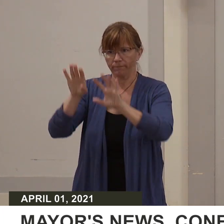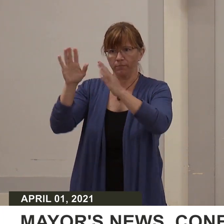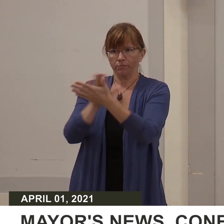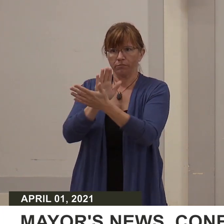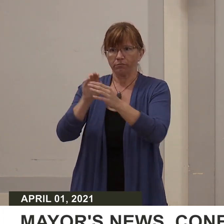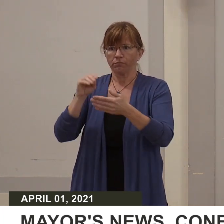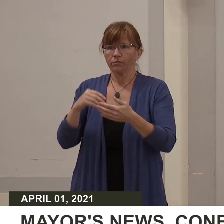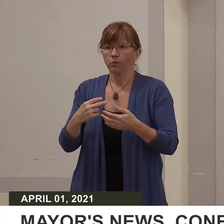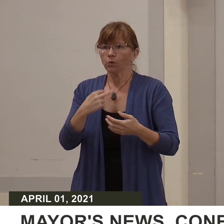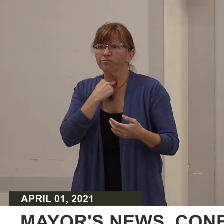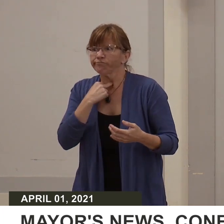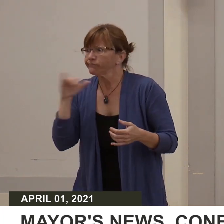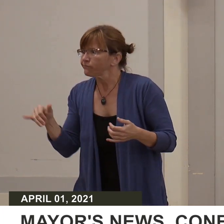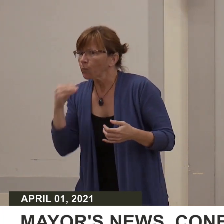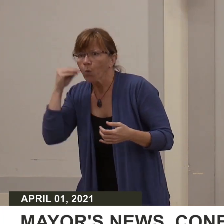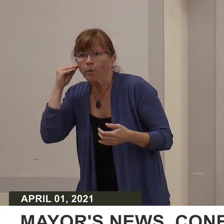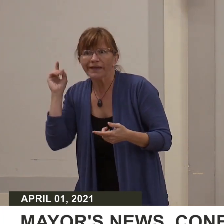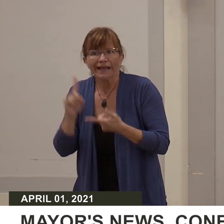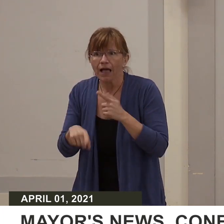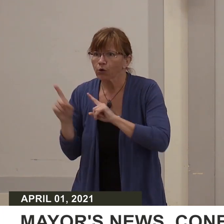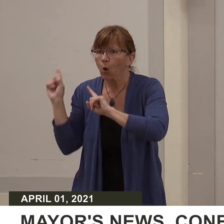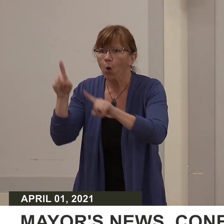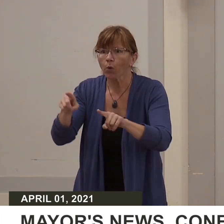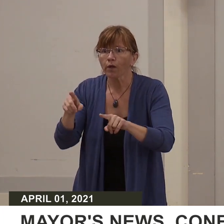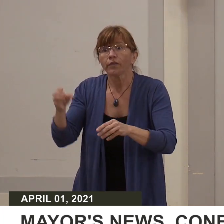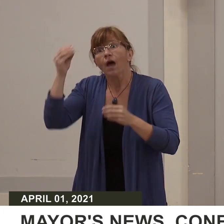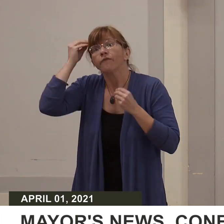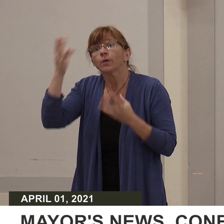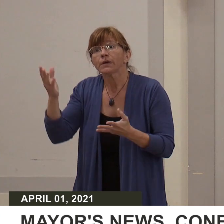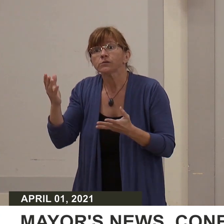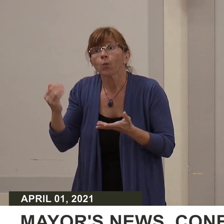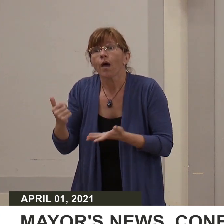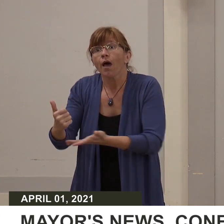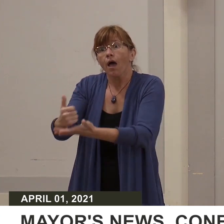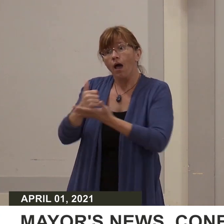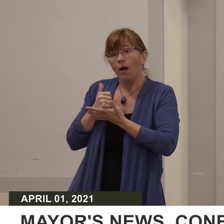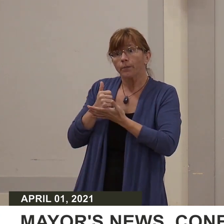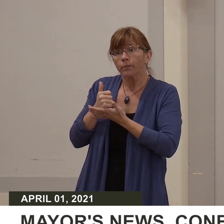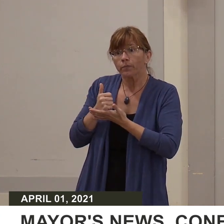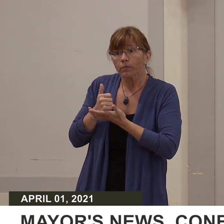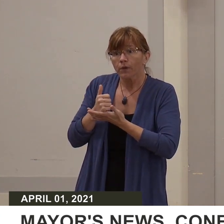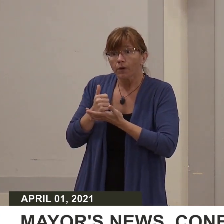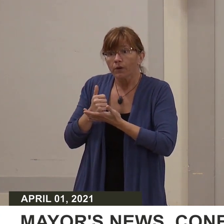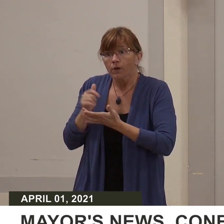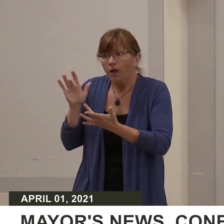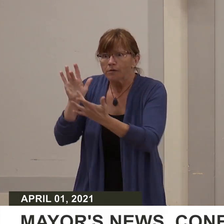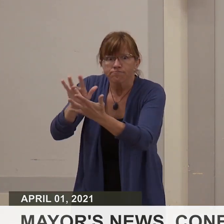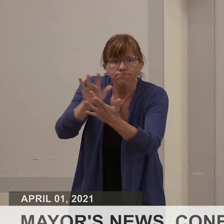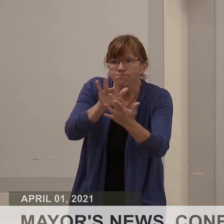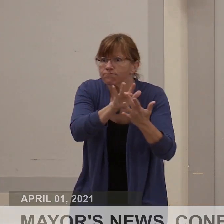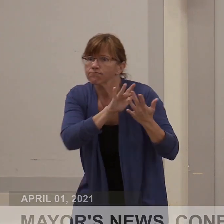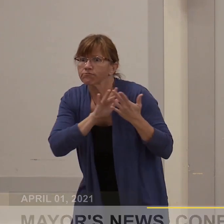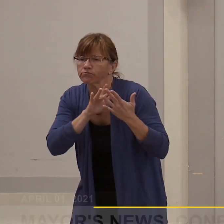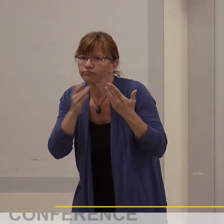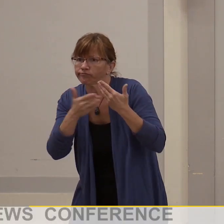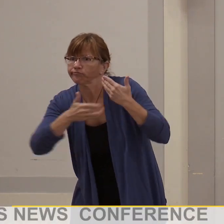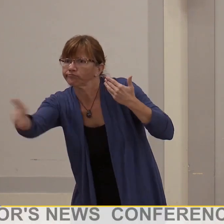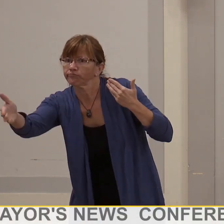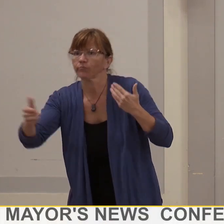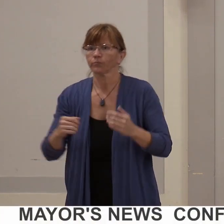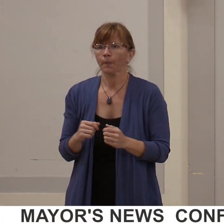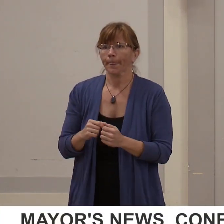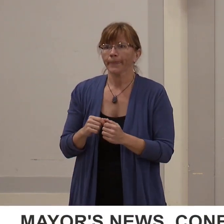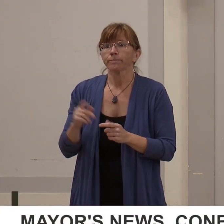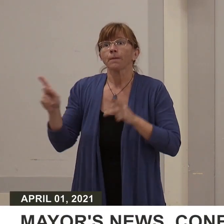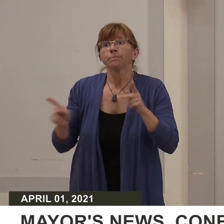This information, again, will inform our outreach efforts over the weeks to come. Those individuals can still call the Maryland Access